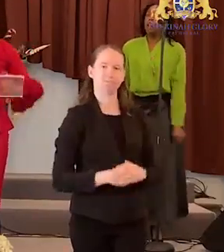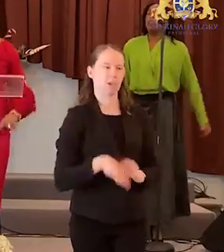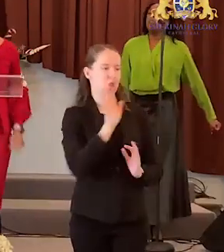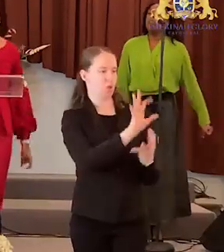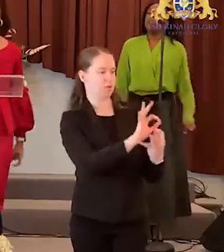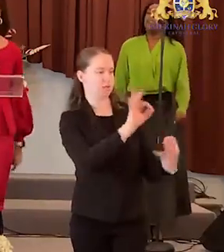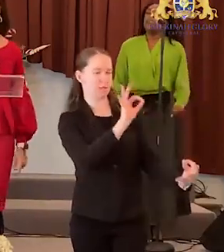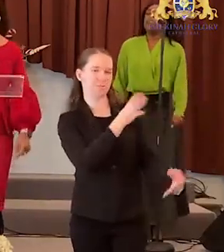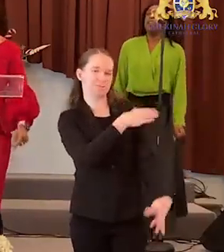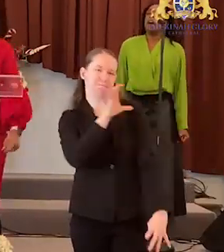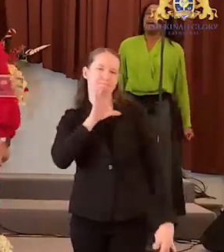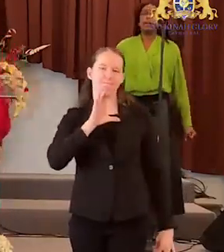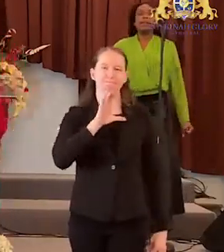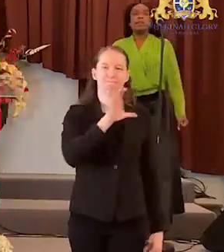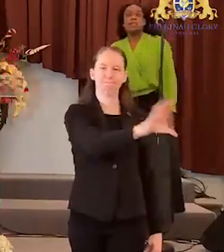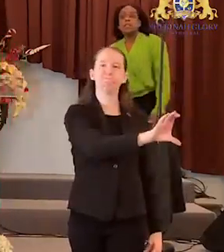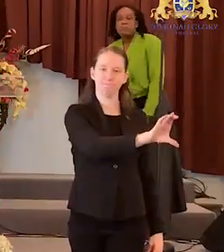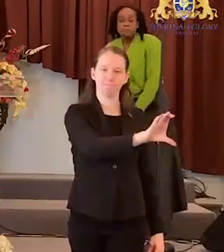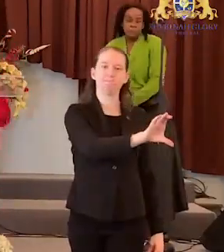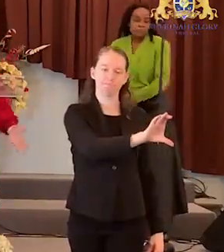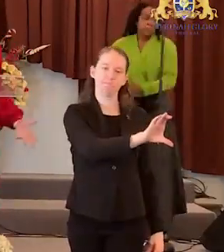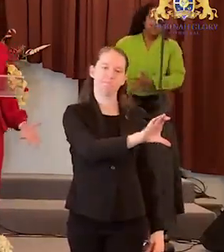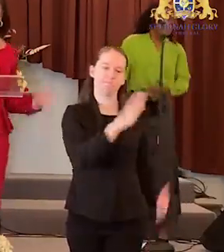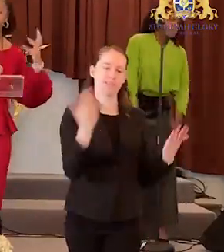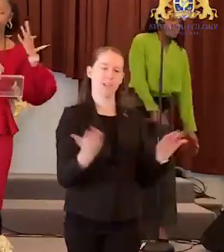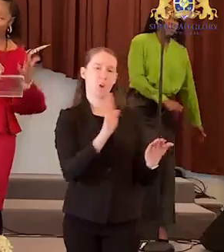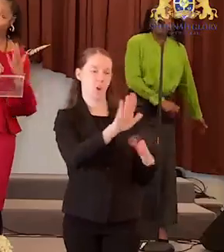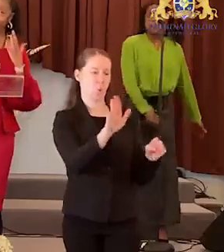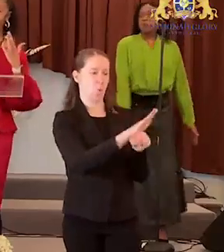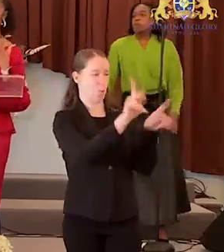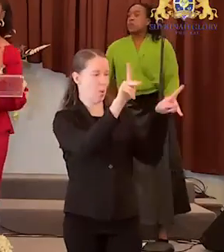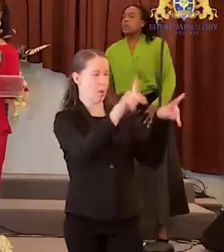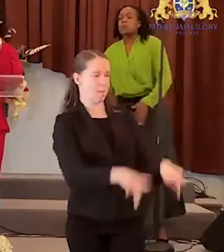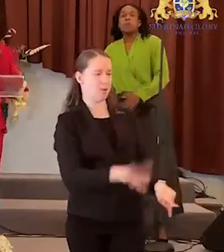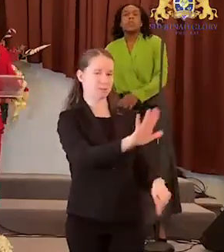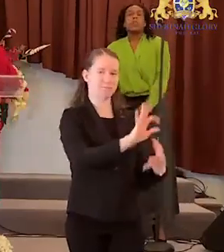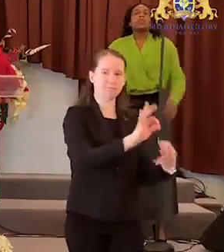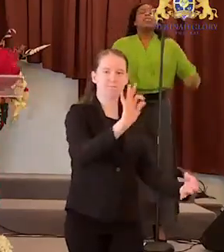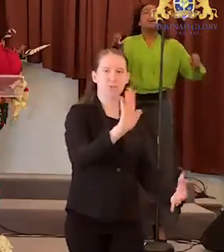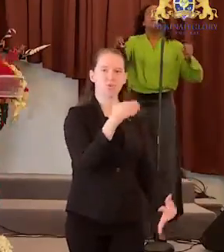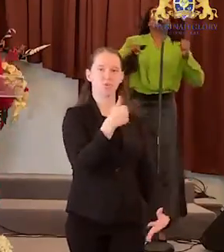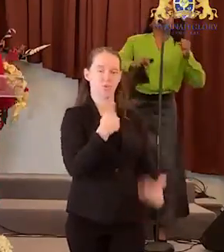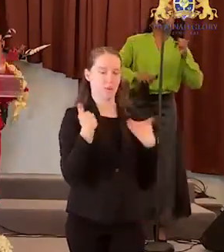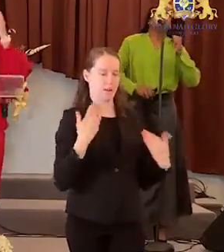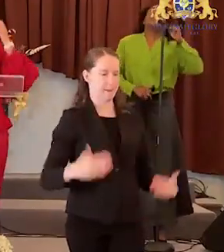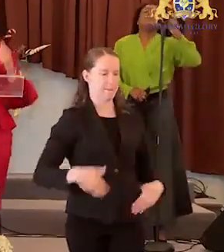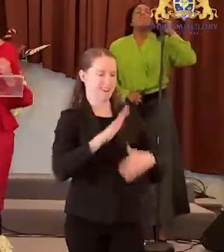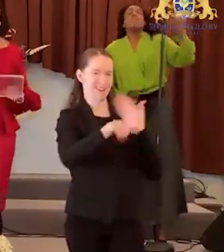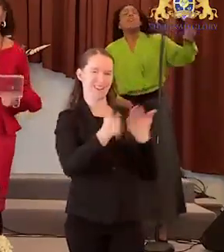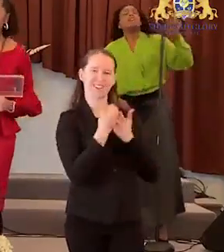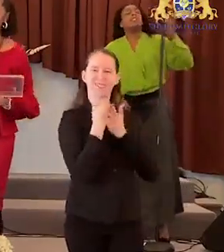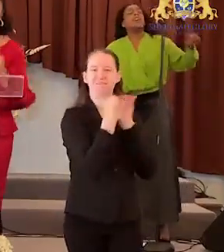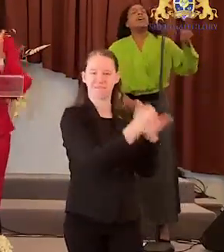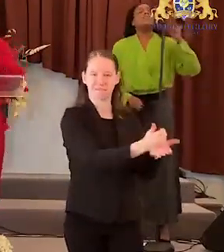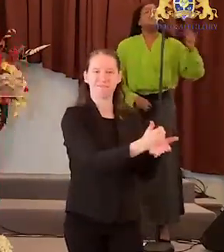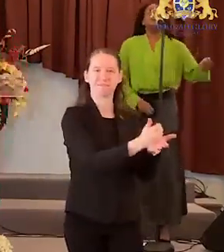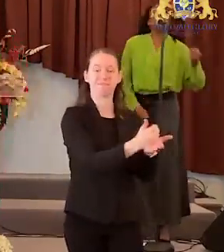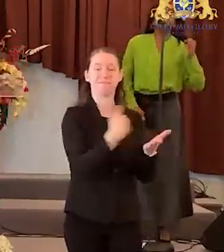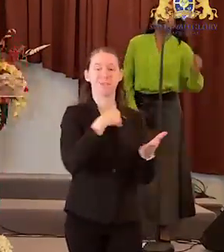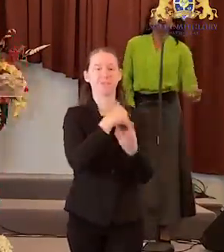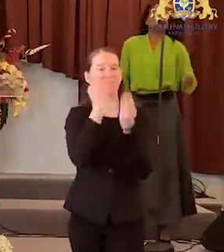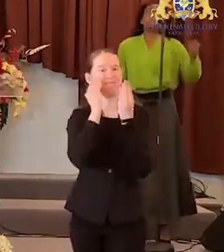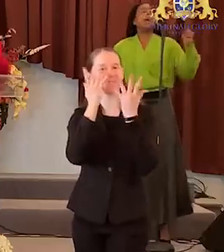and provide spiritual empowerment, ministering to the total person, spirit, soul, and body. So